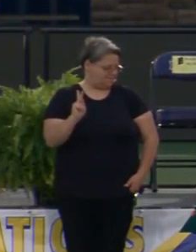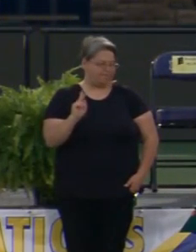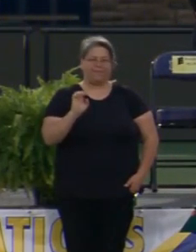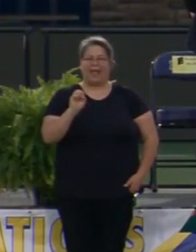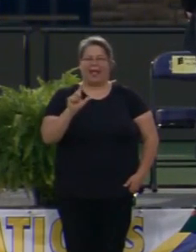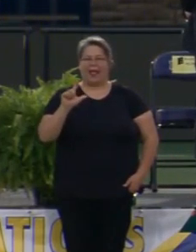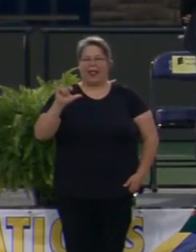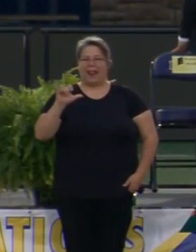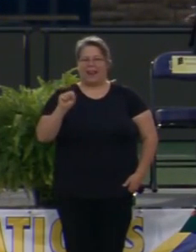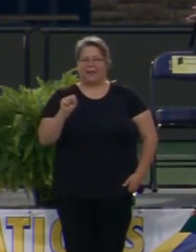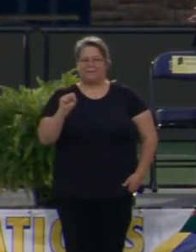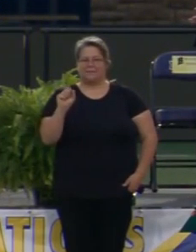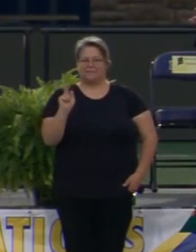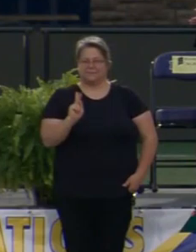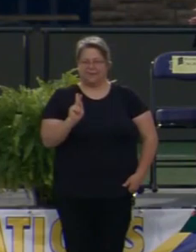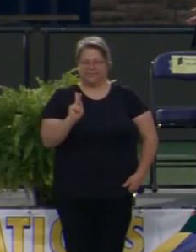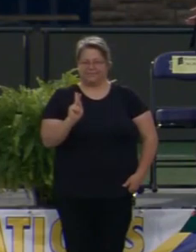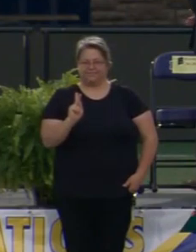Ellis Kondrashev.